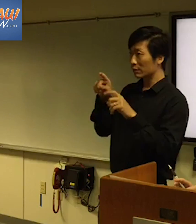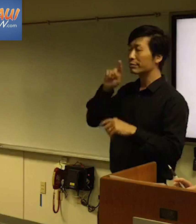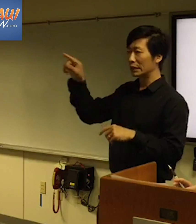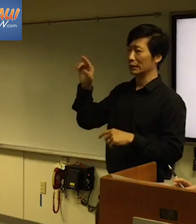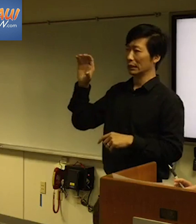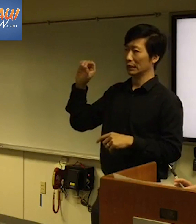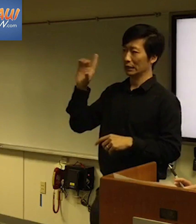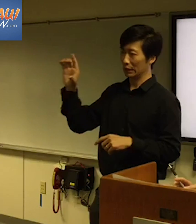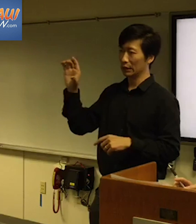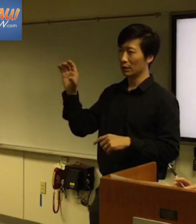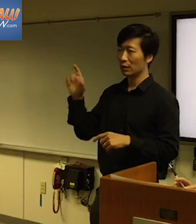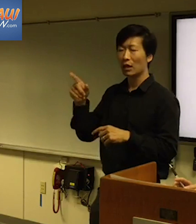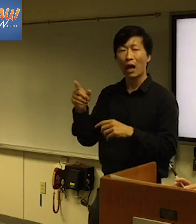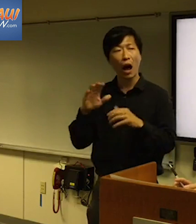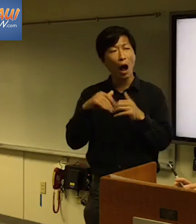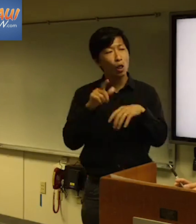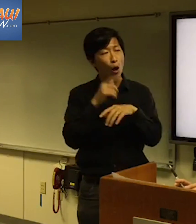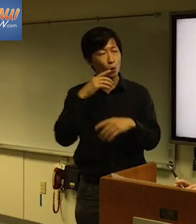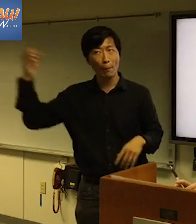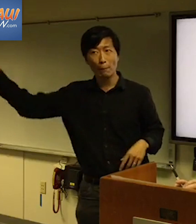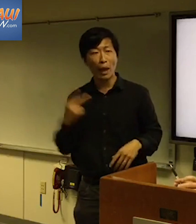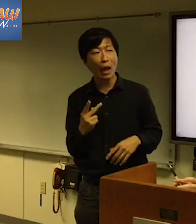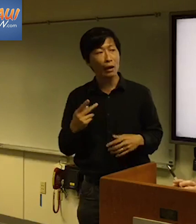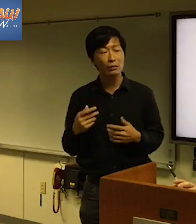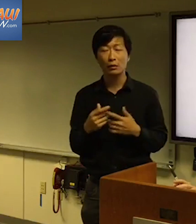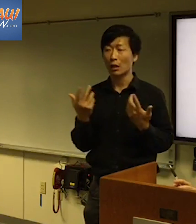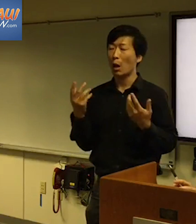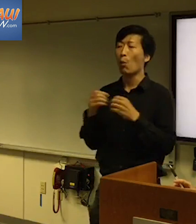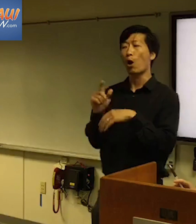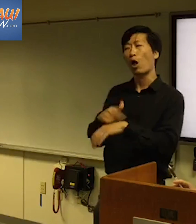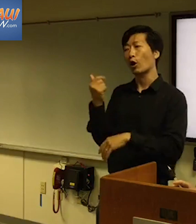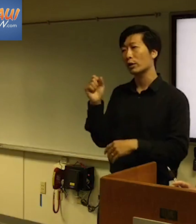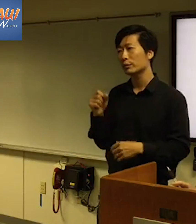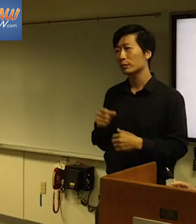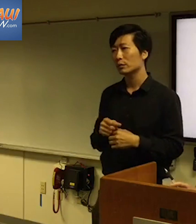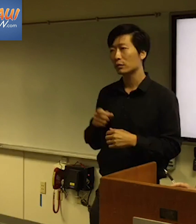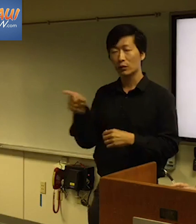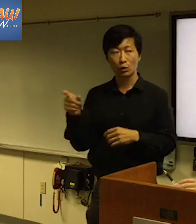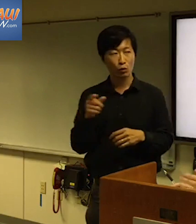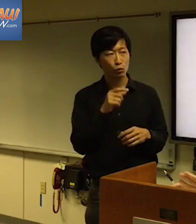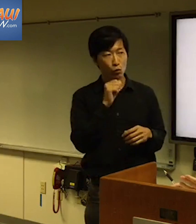not necessary that you have a travel history that is a risk.